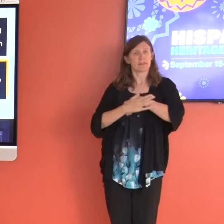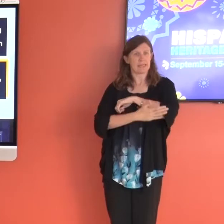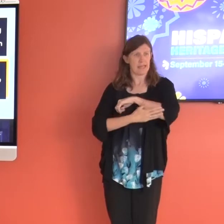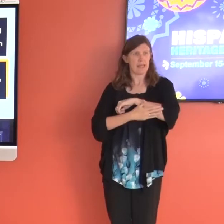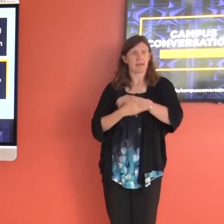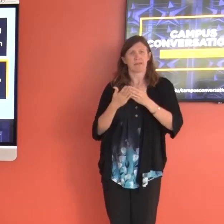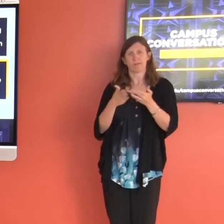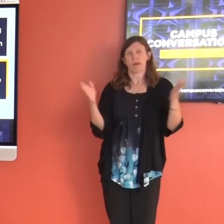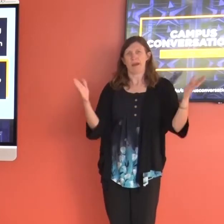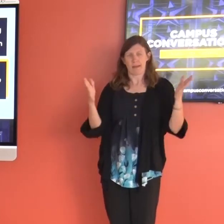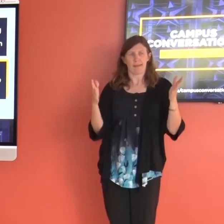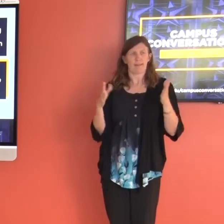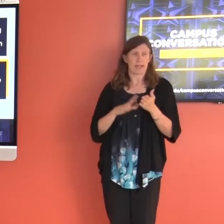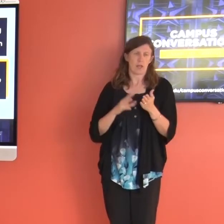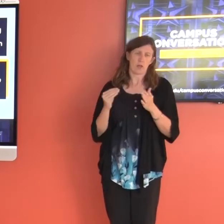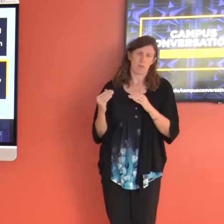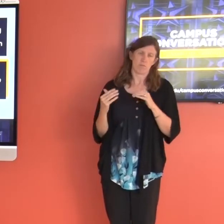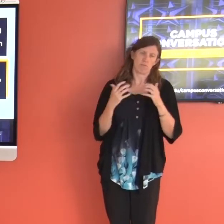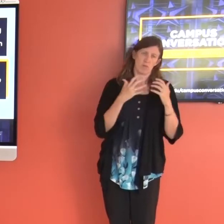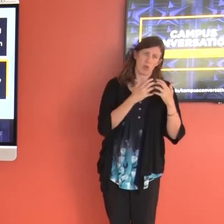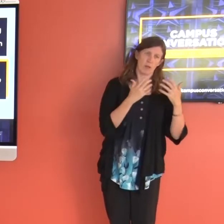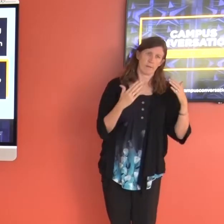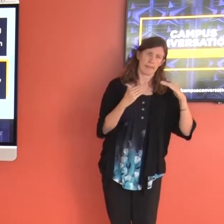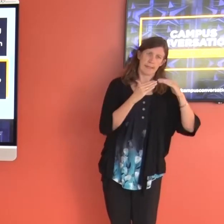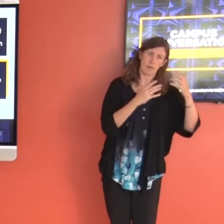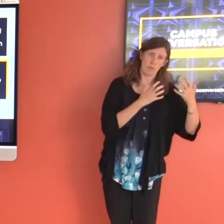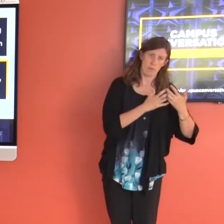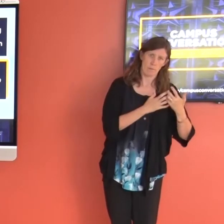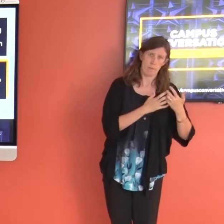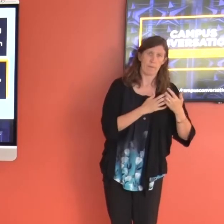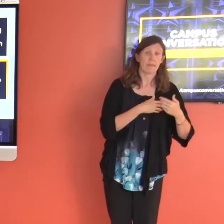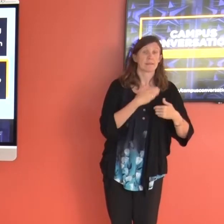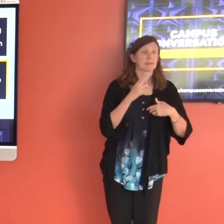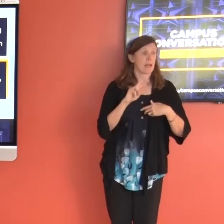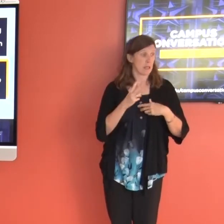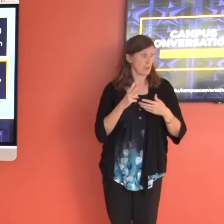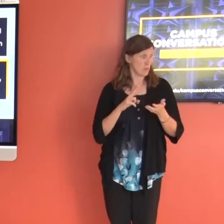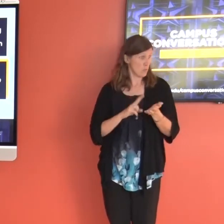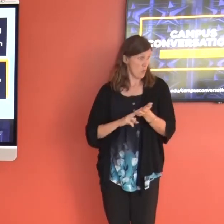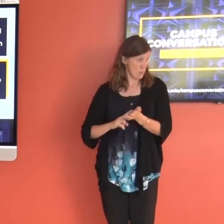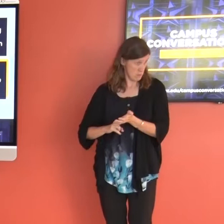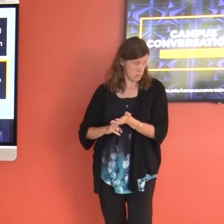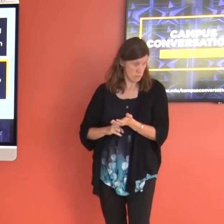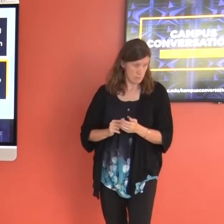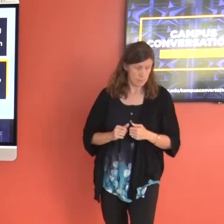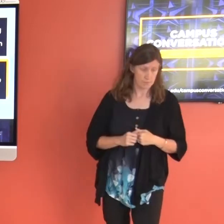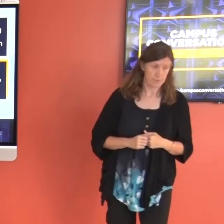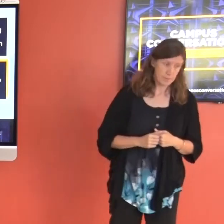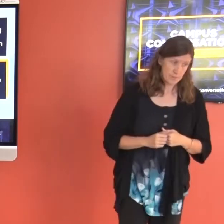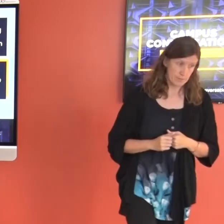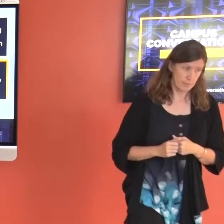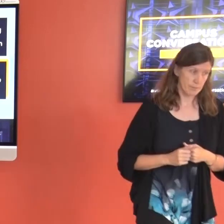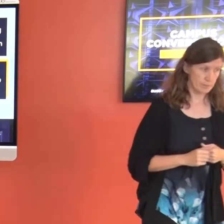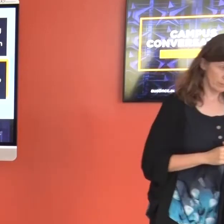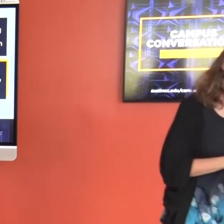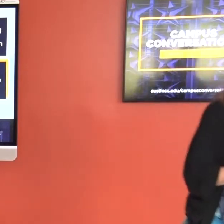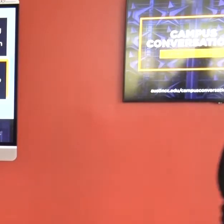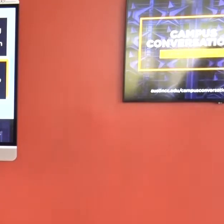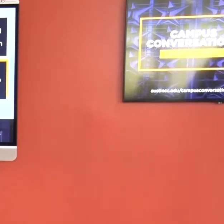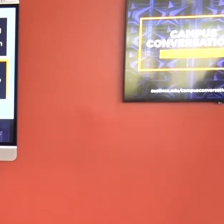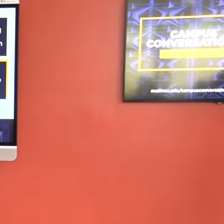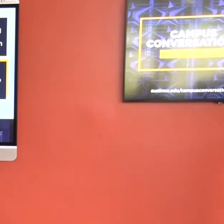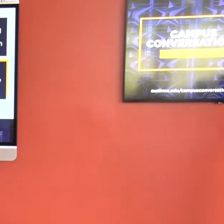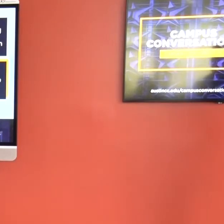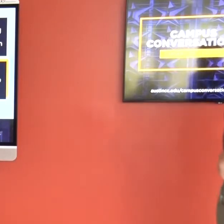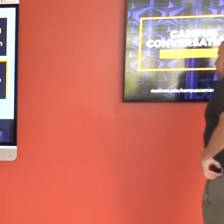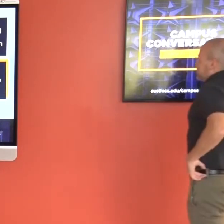in terms of equity. So the second theme is enrollment. What we're looking at here is how can we be